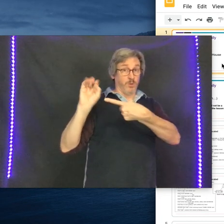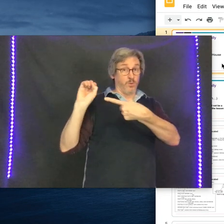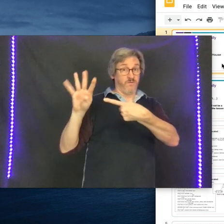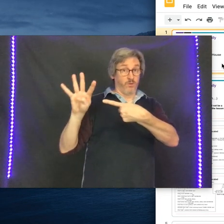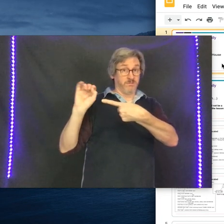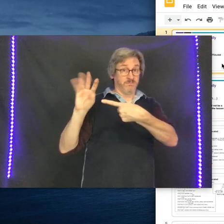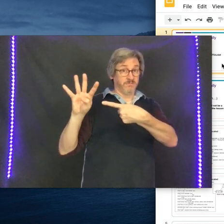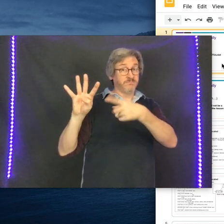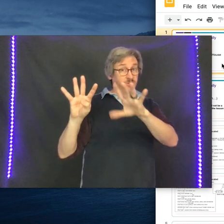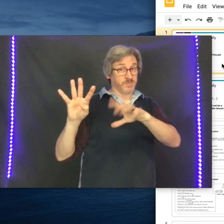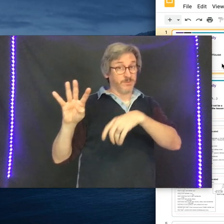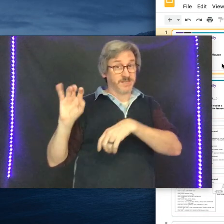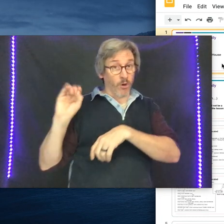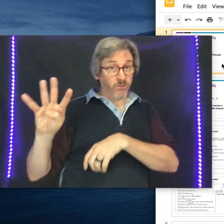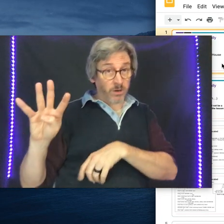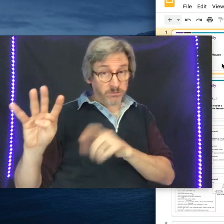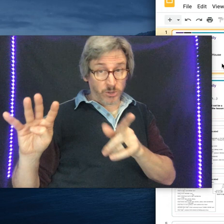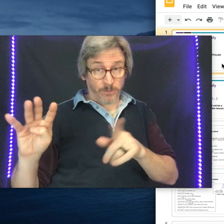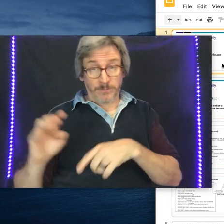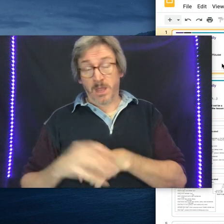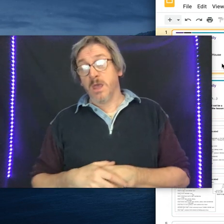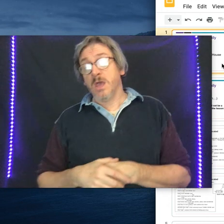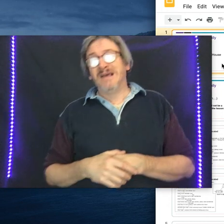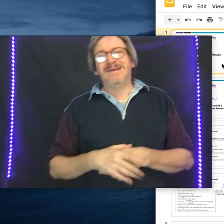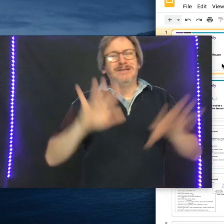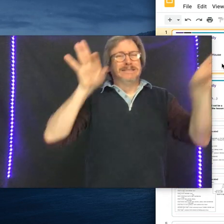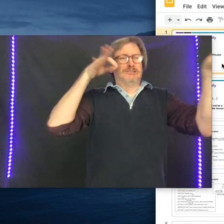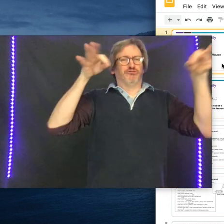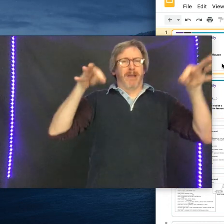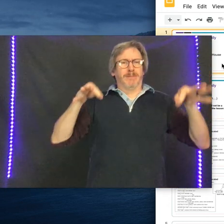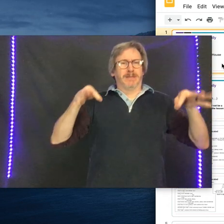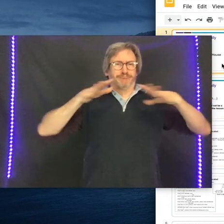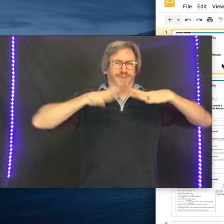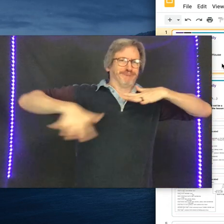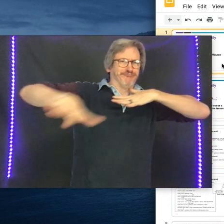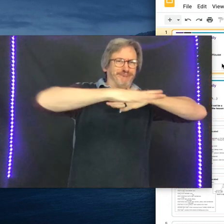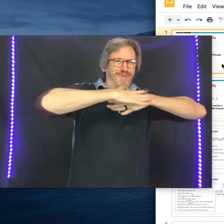See, 04. Notice I'm using the 04. Cool.